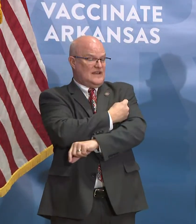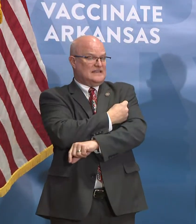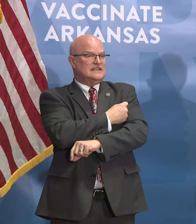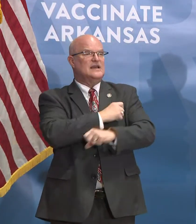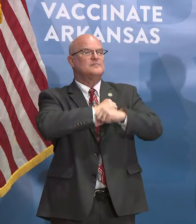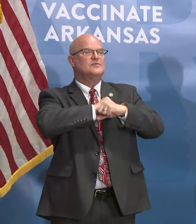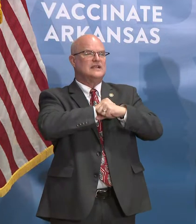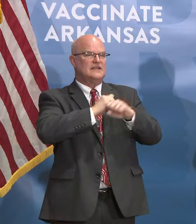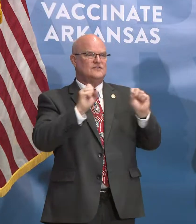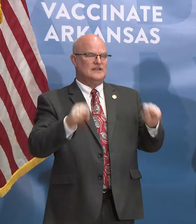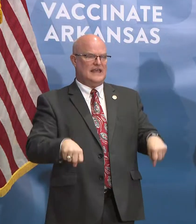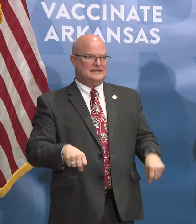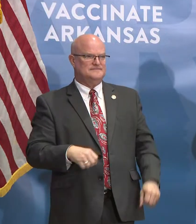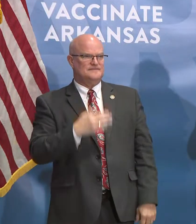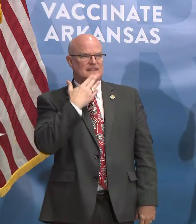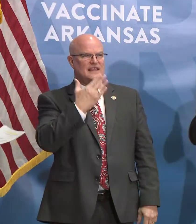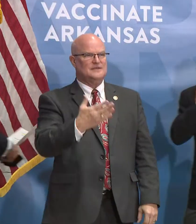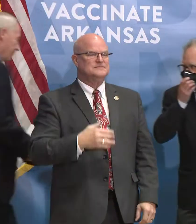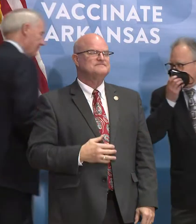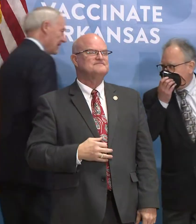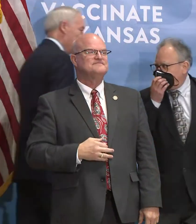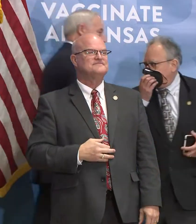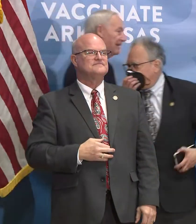way to protect them. Thank you very much.